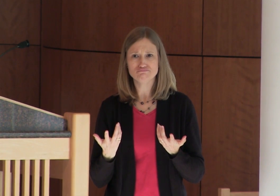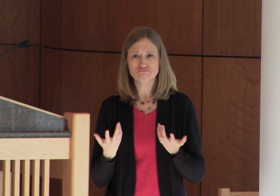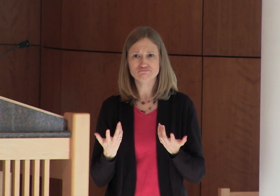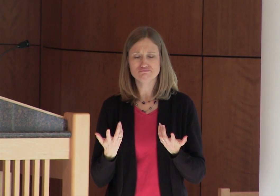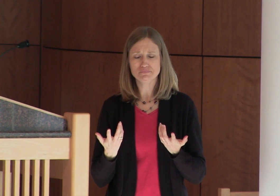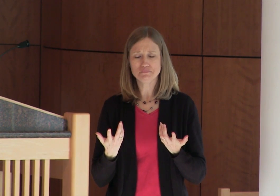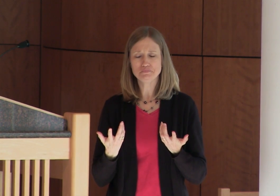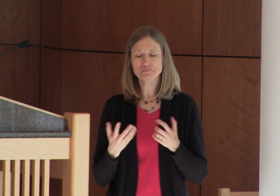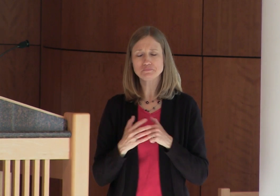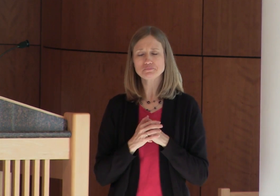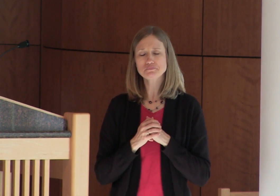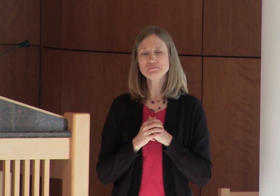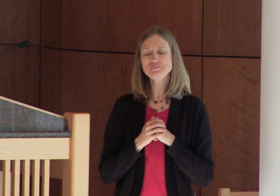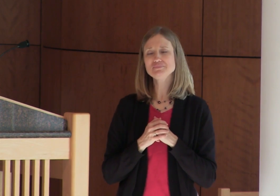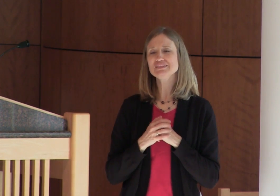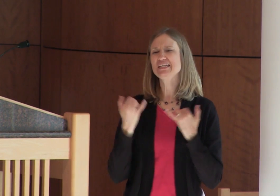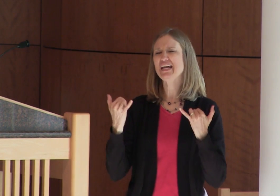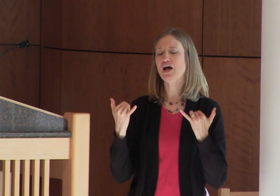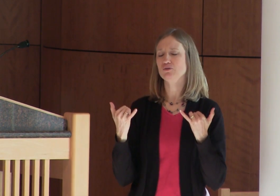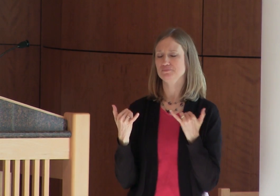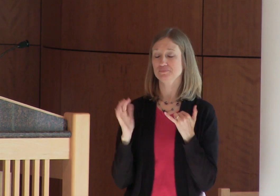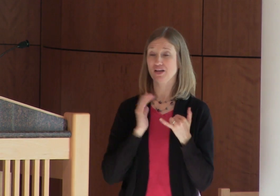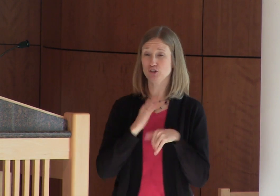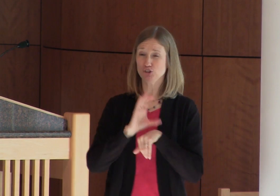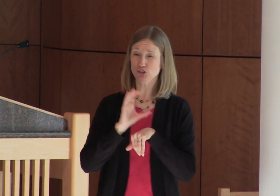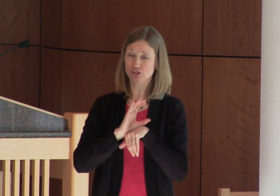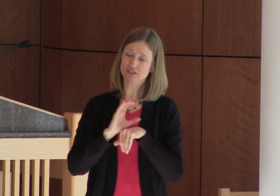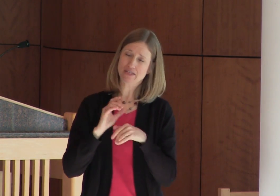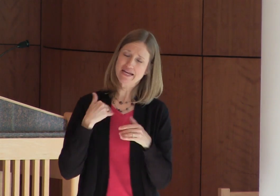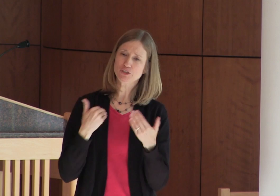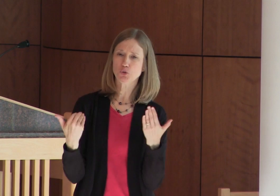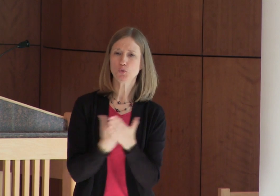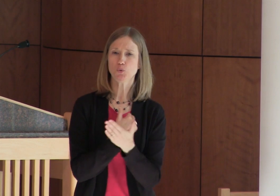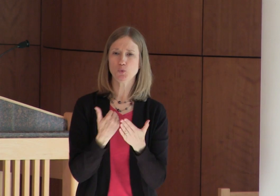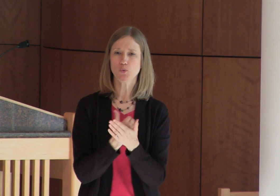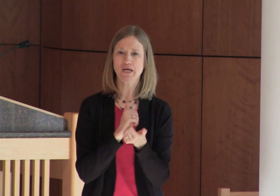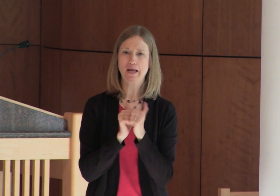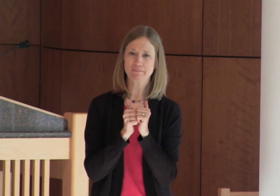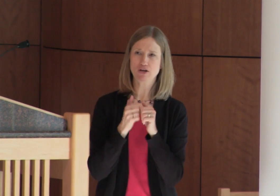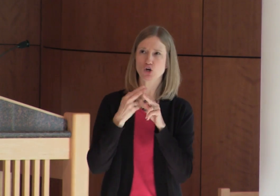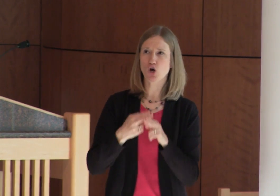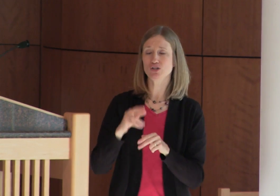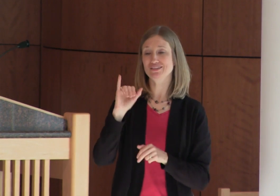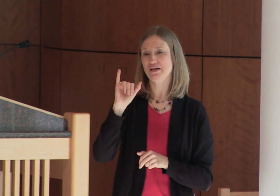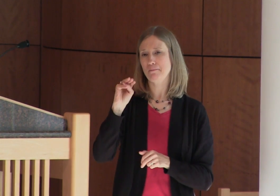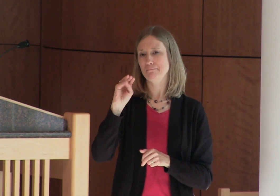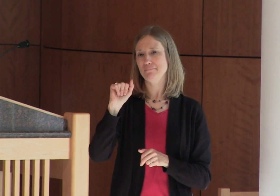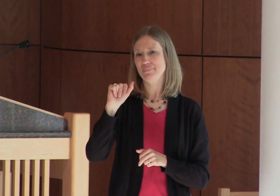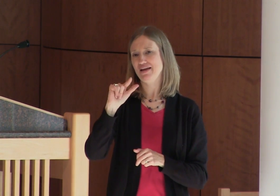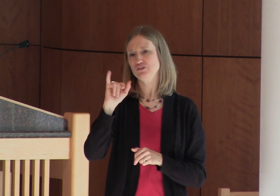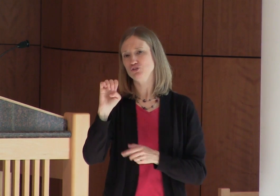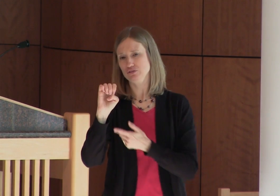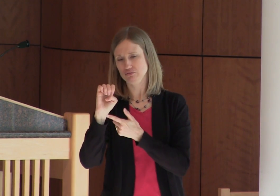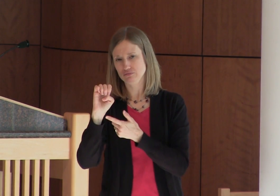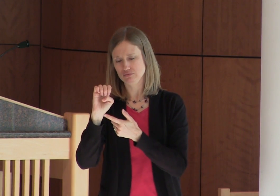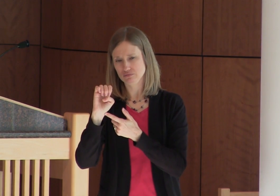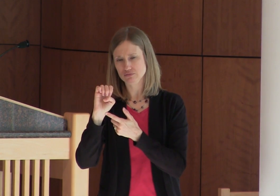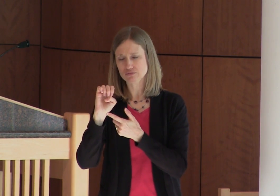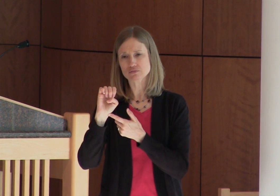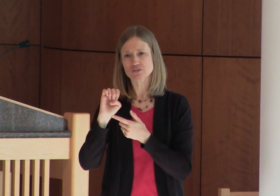So our Imagine campaign that we are winding up today, or we're starting it, however you want to figure, you know, starting our three-year pledge period,